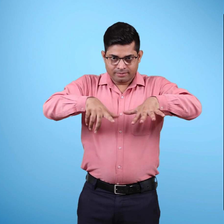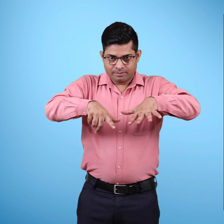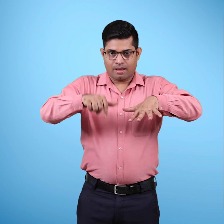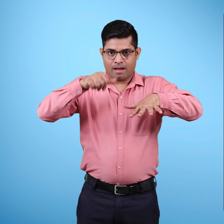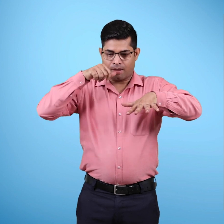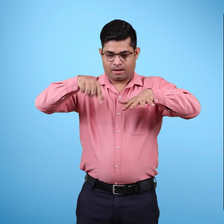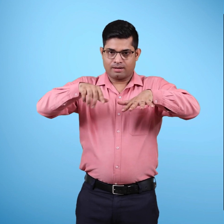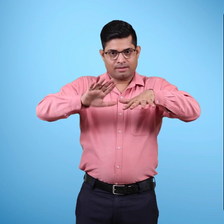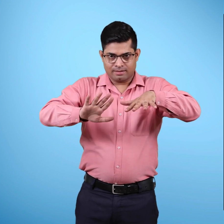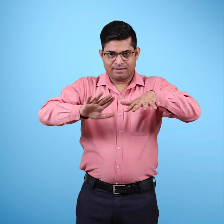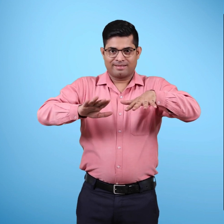that roots absorb water